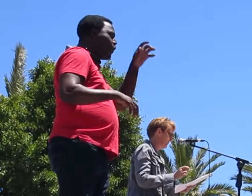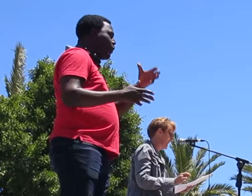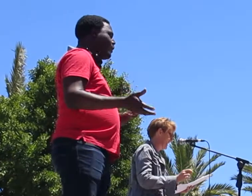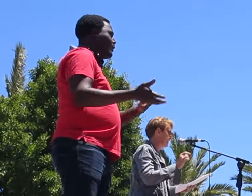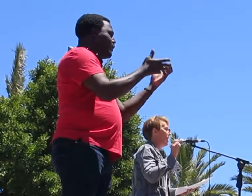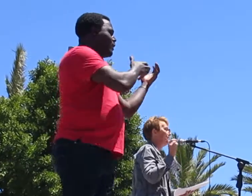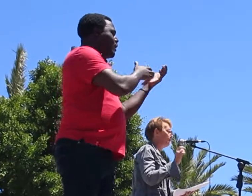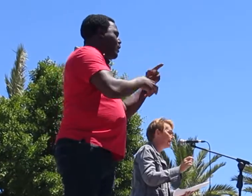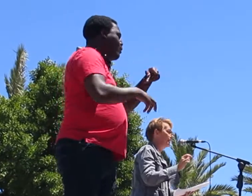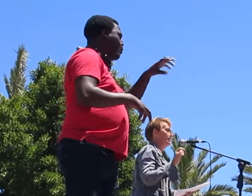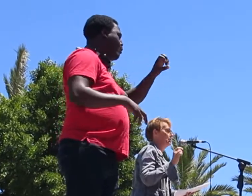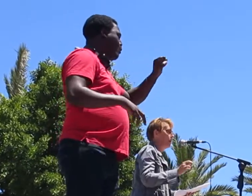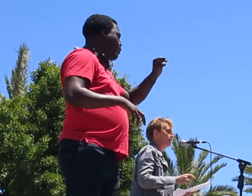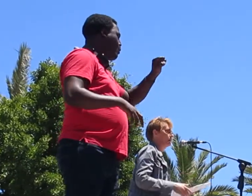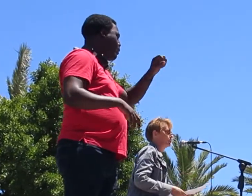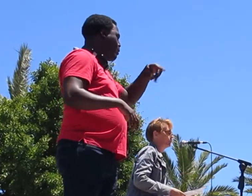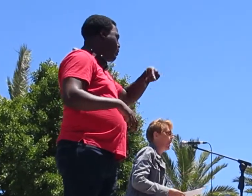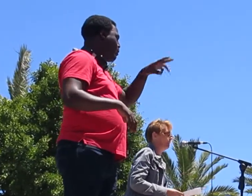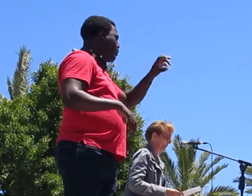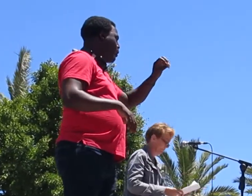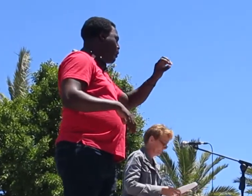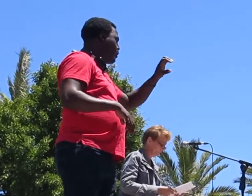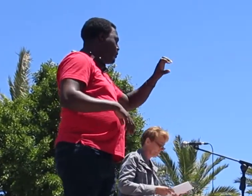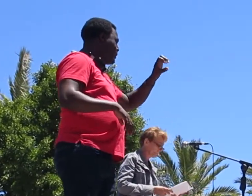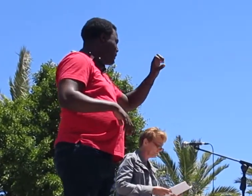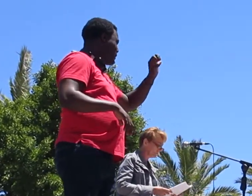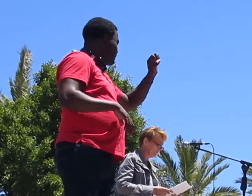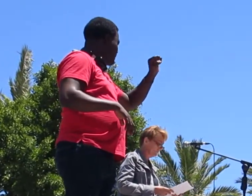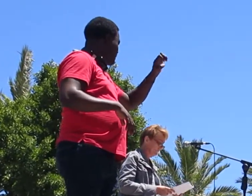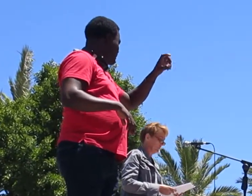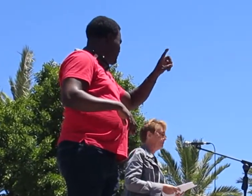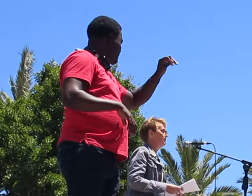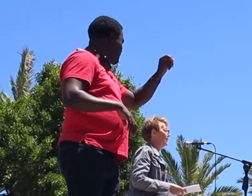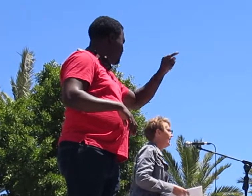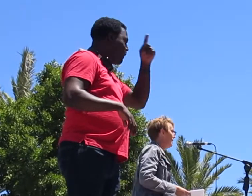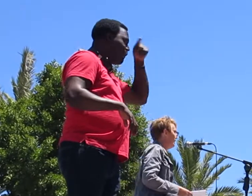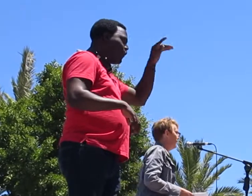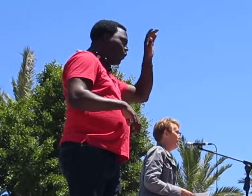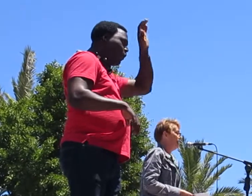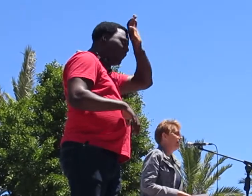impeachment proceedings of President Donald Trump.